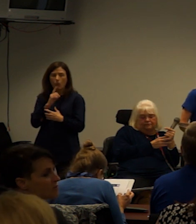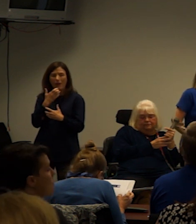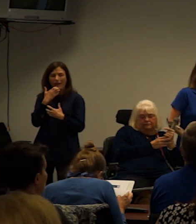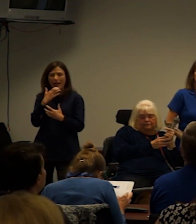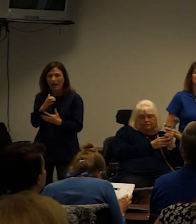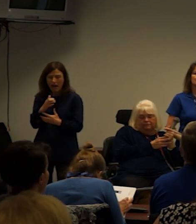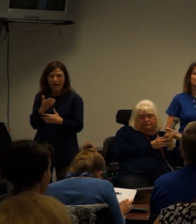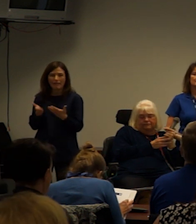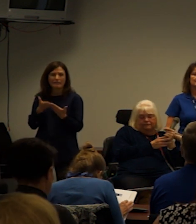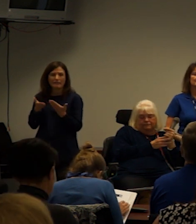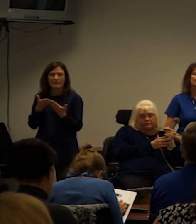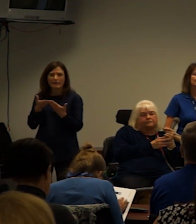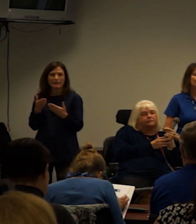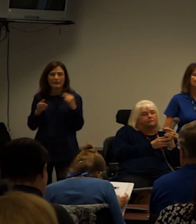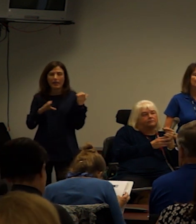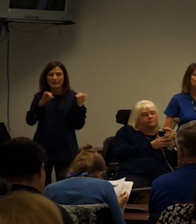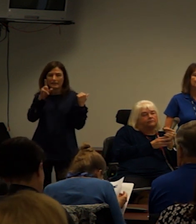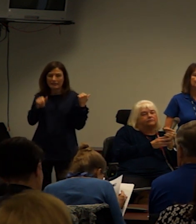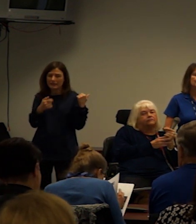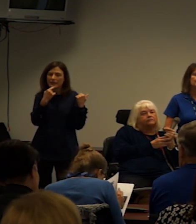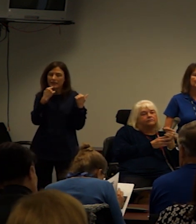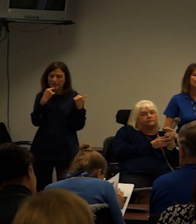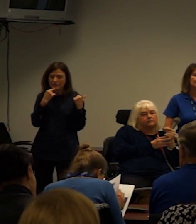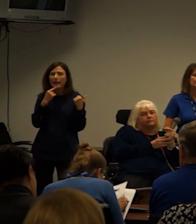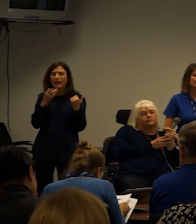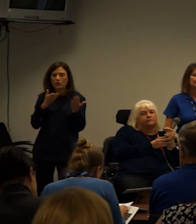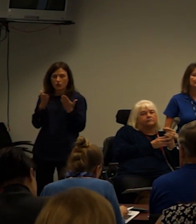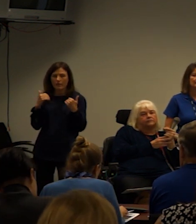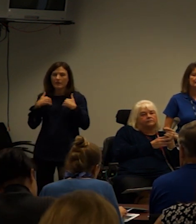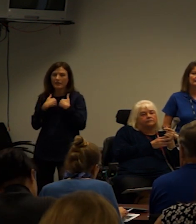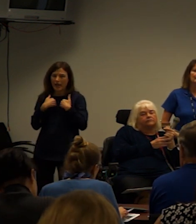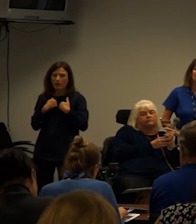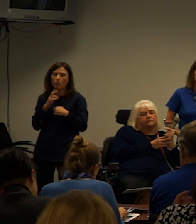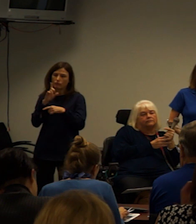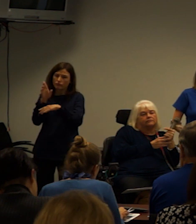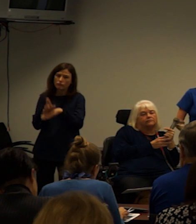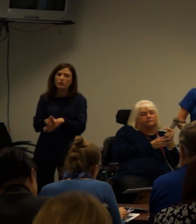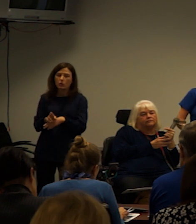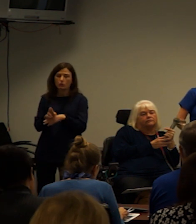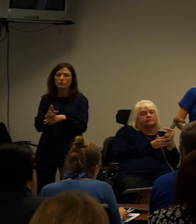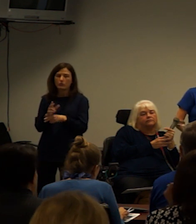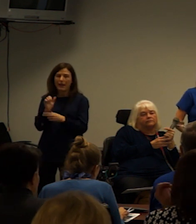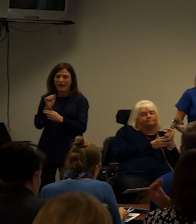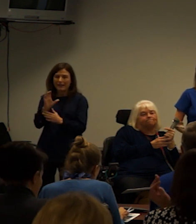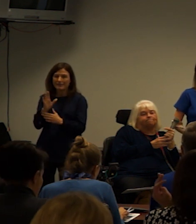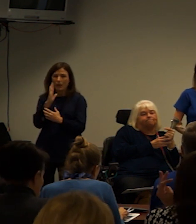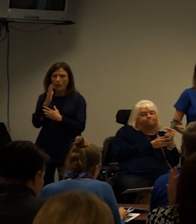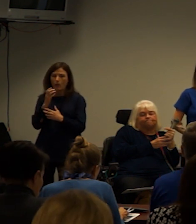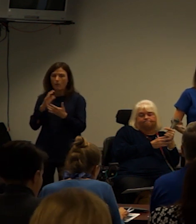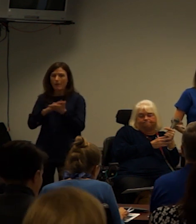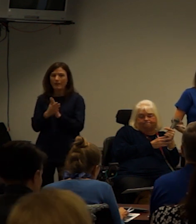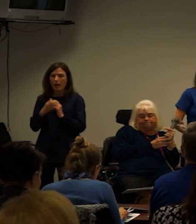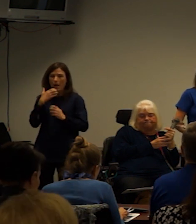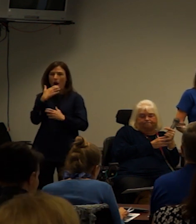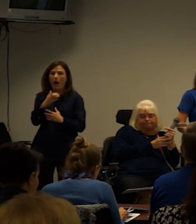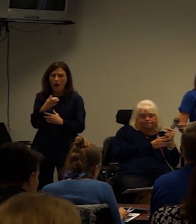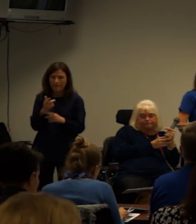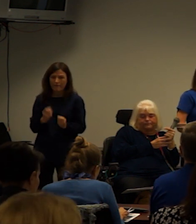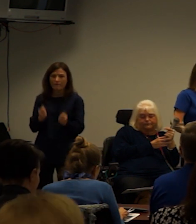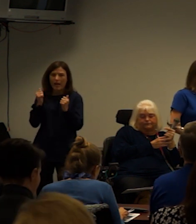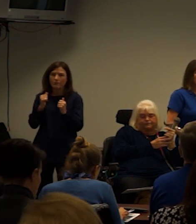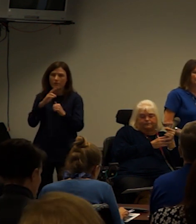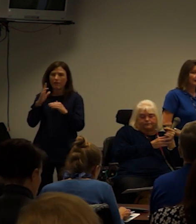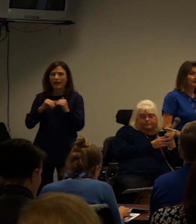Okay. Cindy said service animals are used to air conditioning and they'll get overheated faster than the average pet.